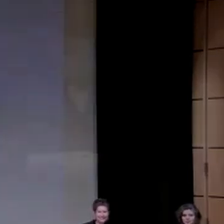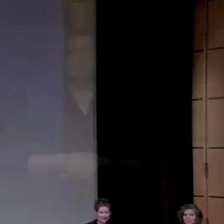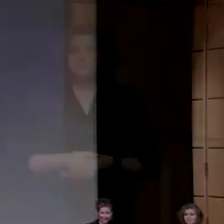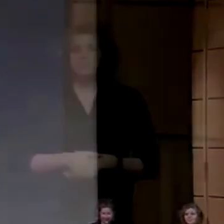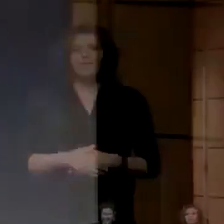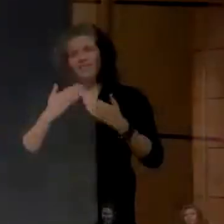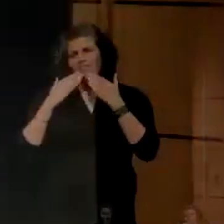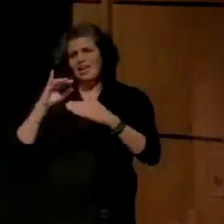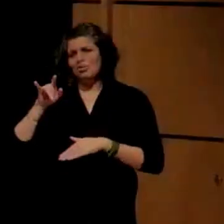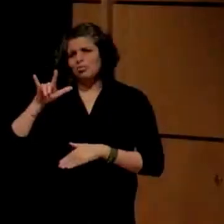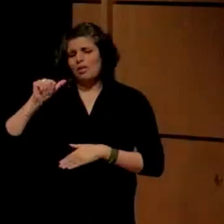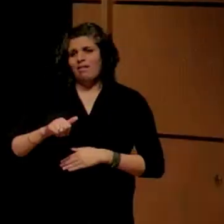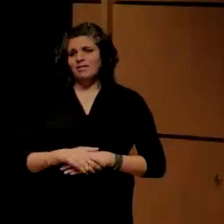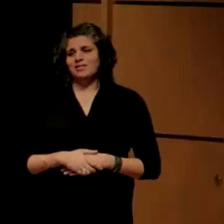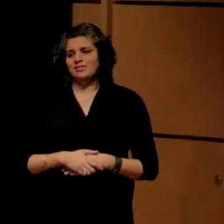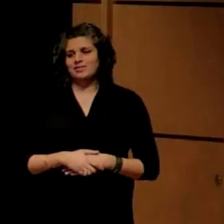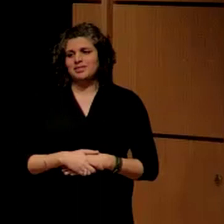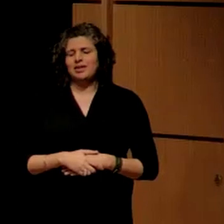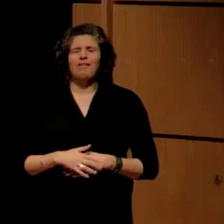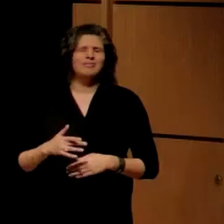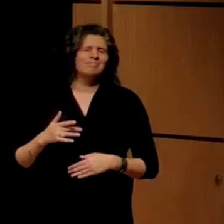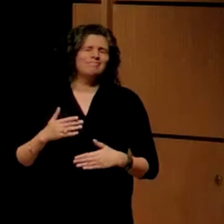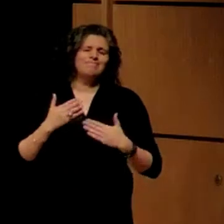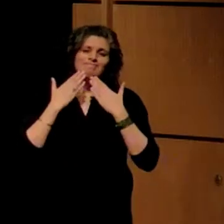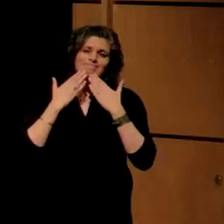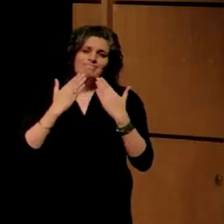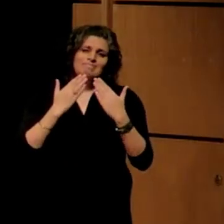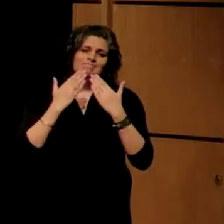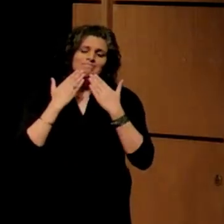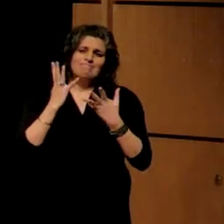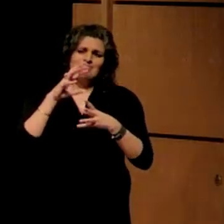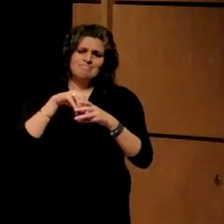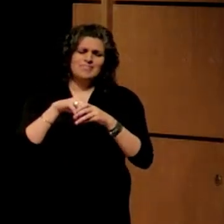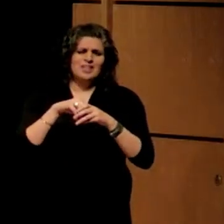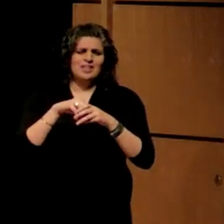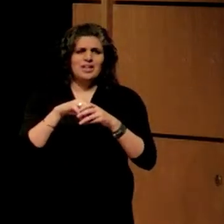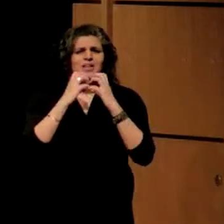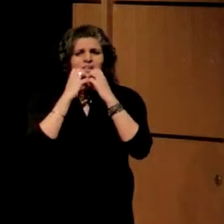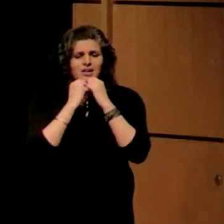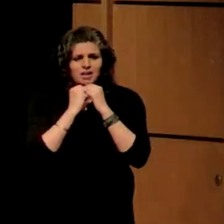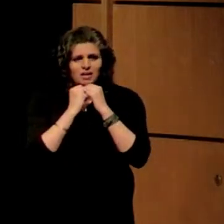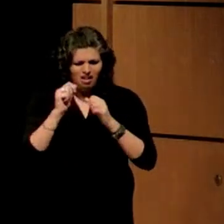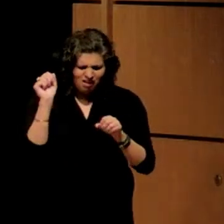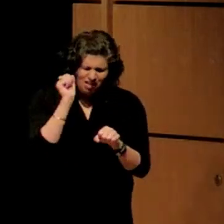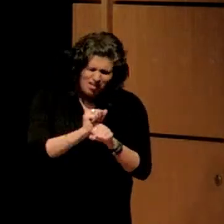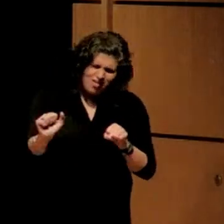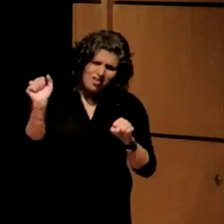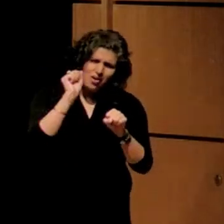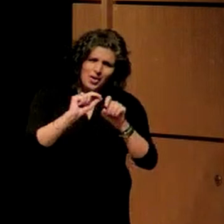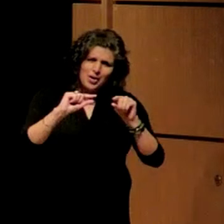Thank you, Julia. I am so grateful to be part of such a thoughtful and hardworking group of